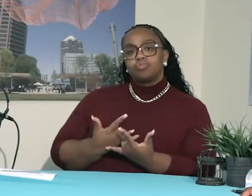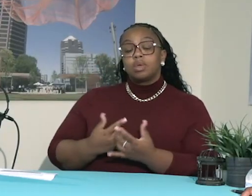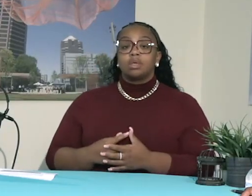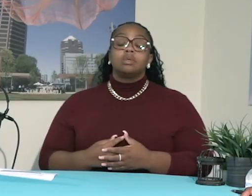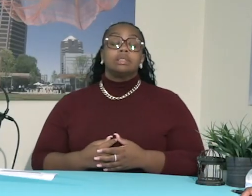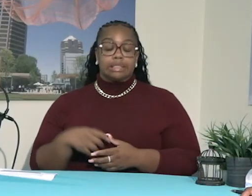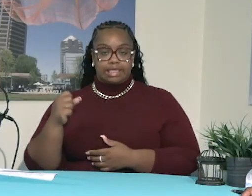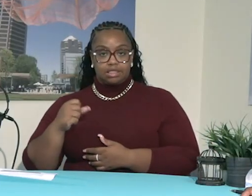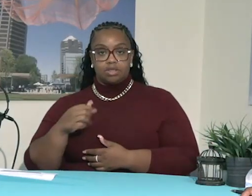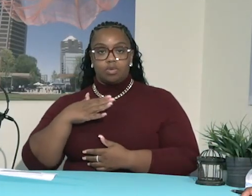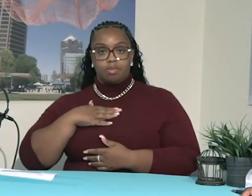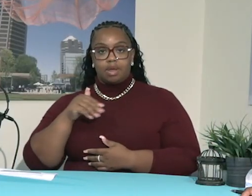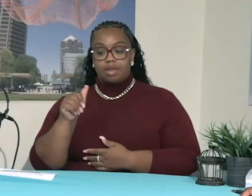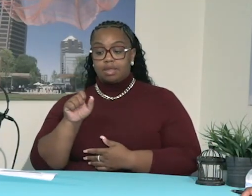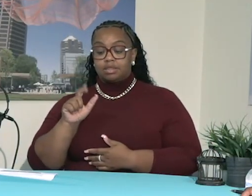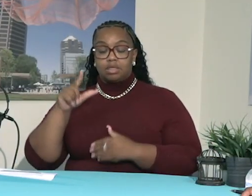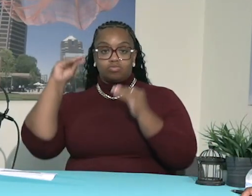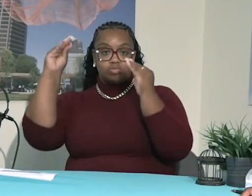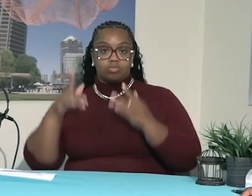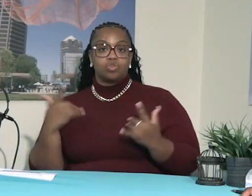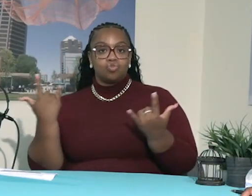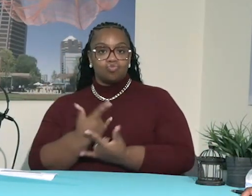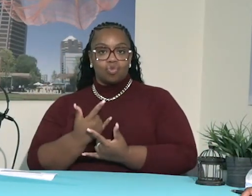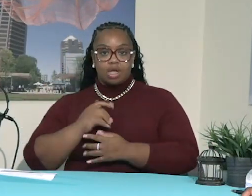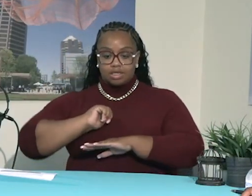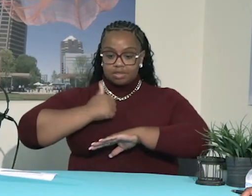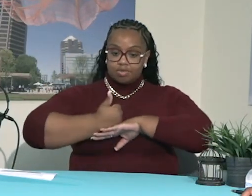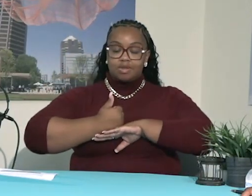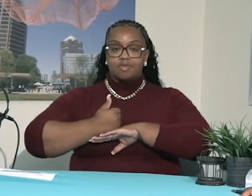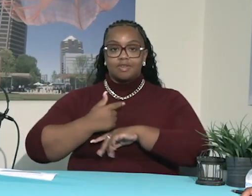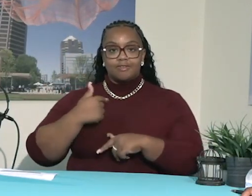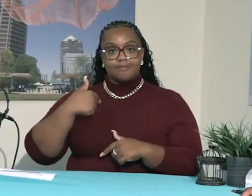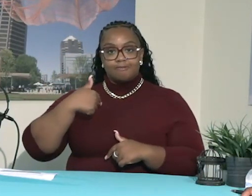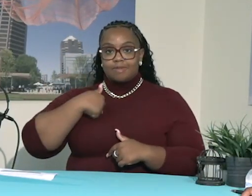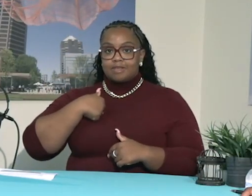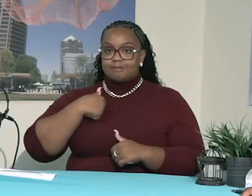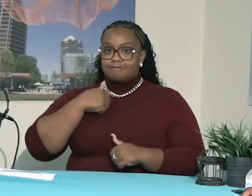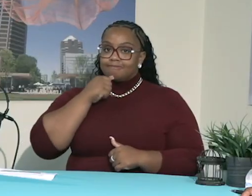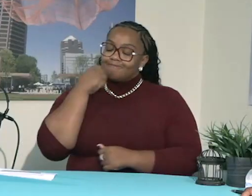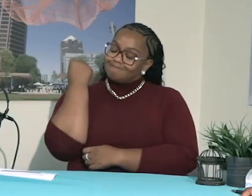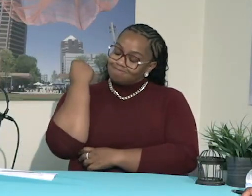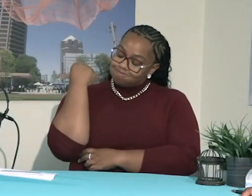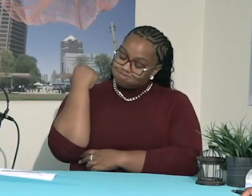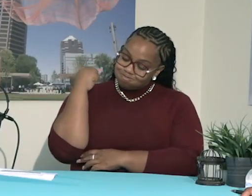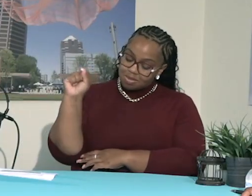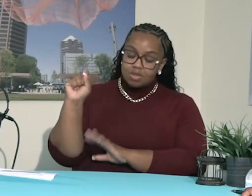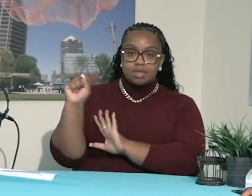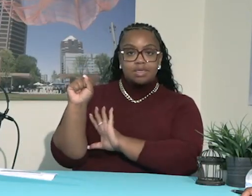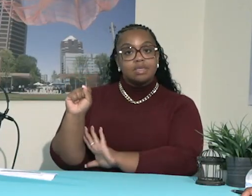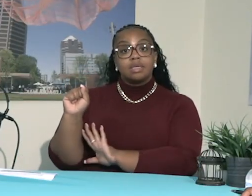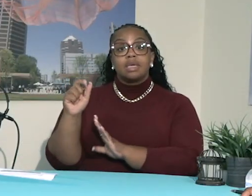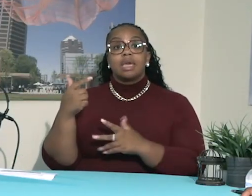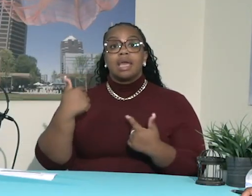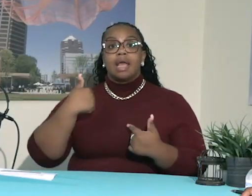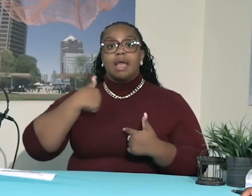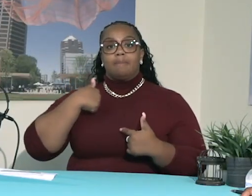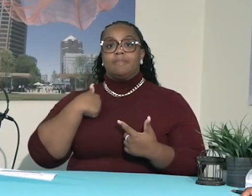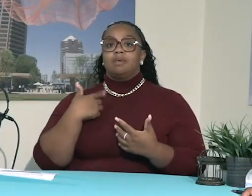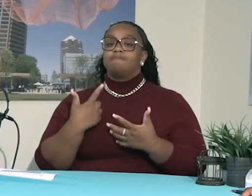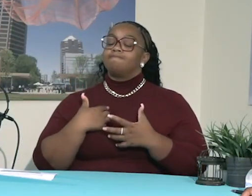Rocks was built from reluctance and me having to move in obedience. I was a working